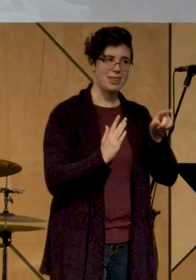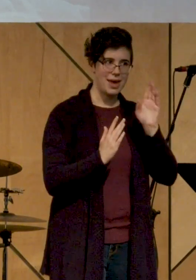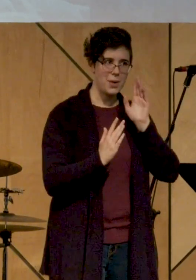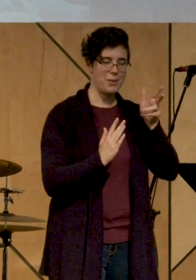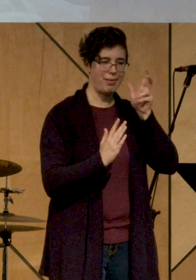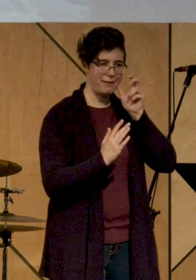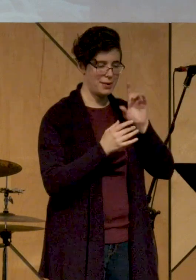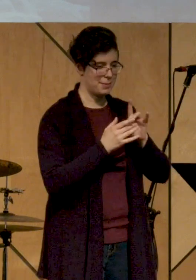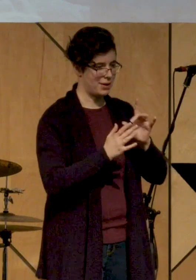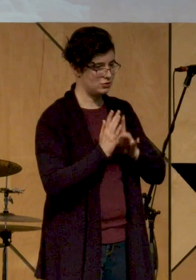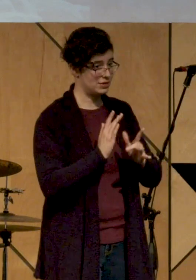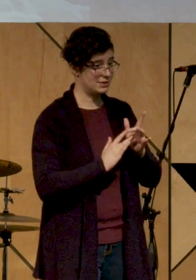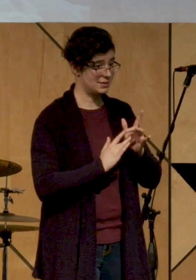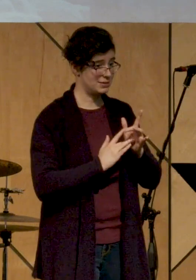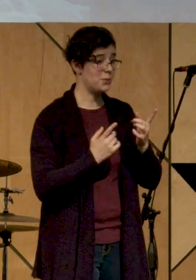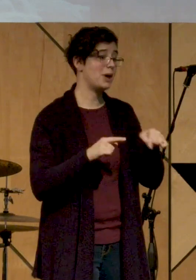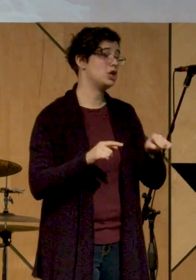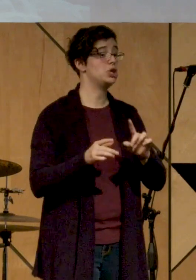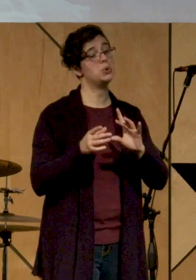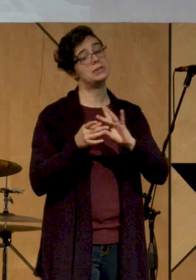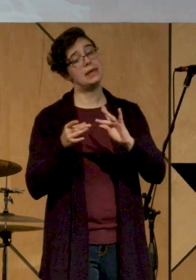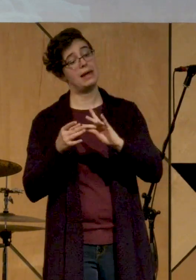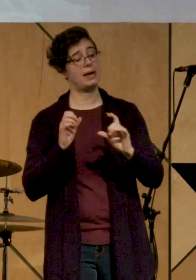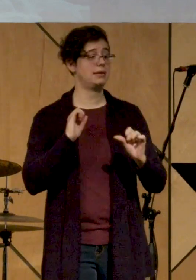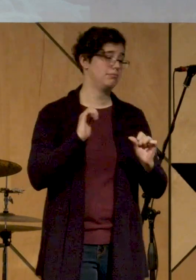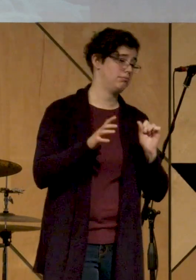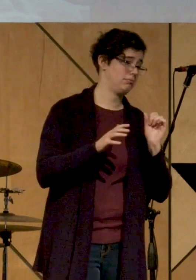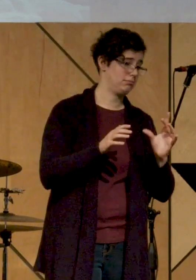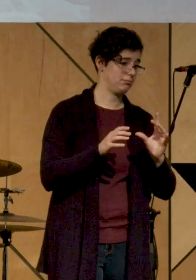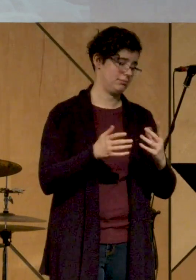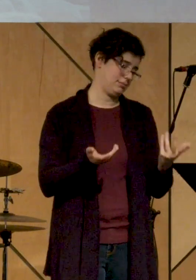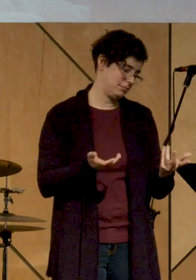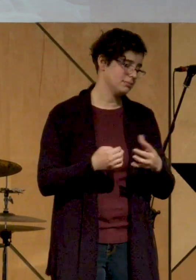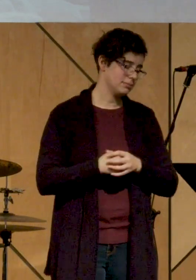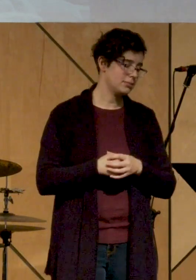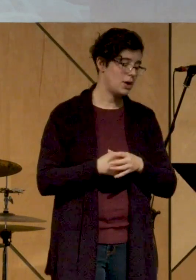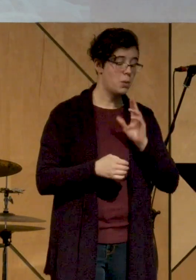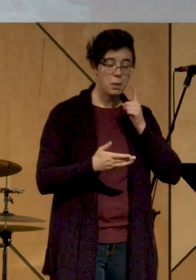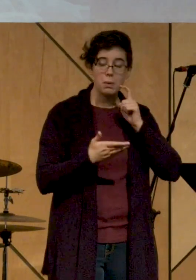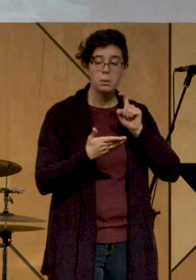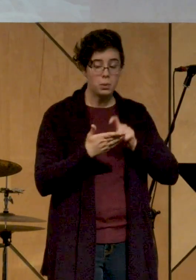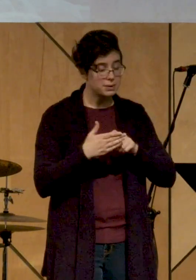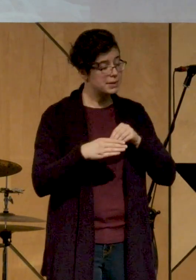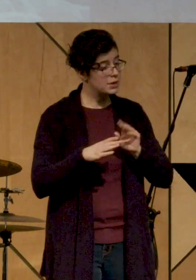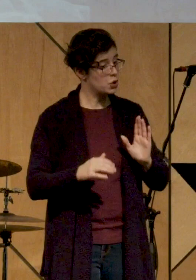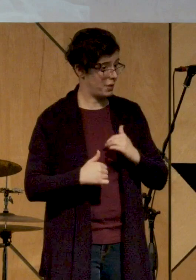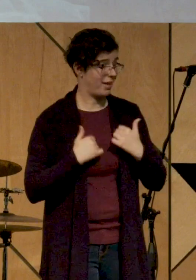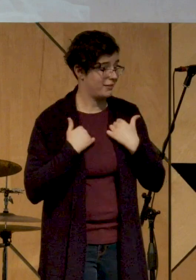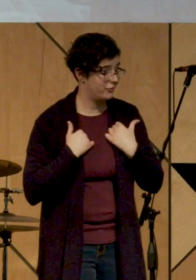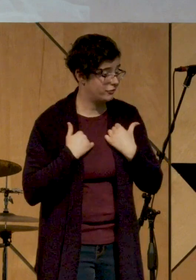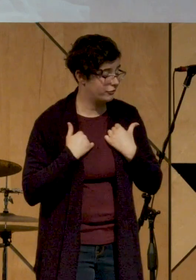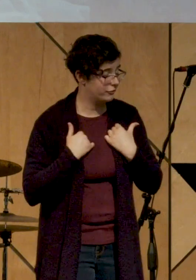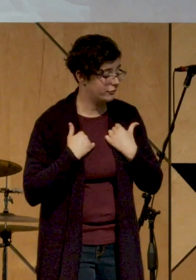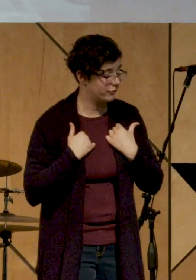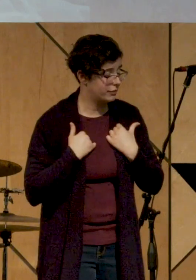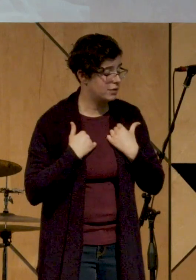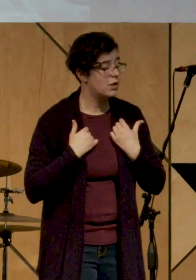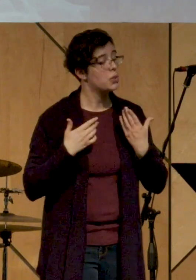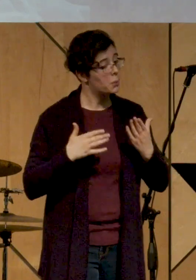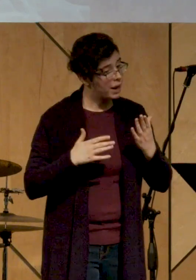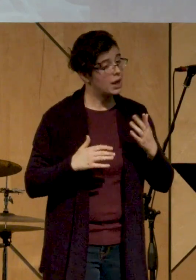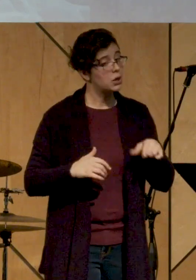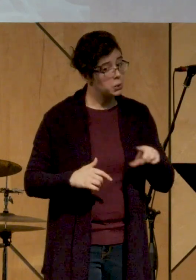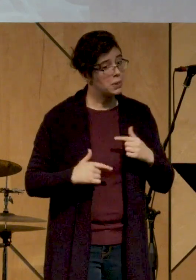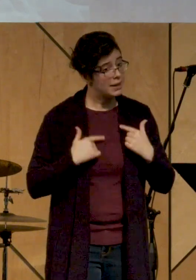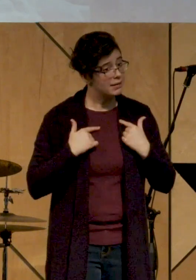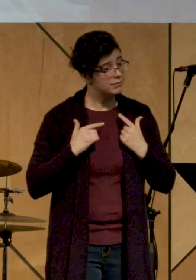from your vocal cords. They'll see him at work in your life. The way you live